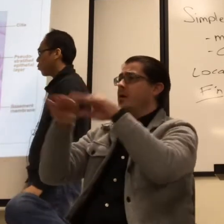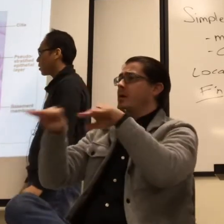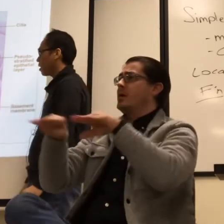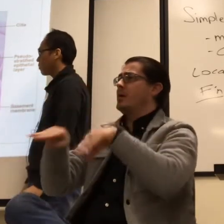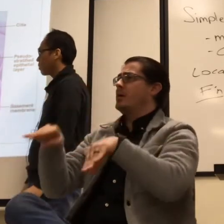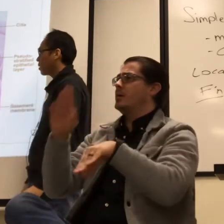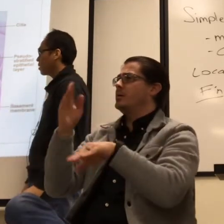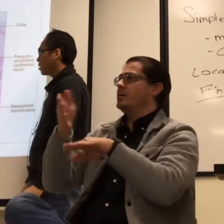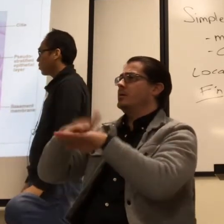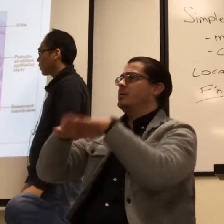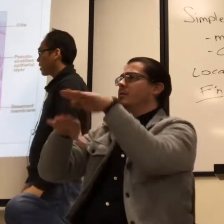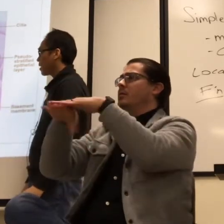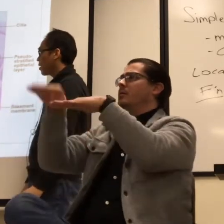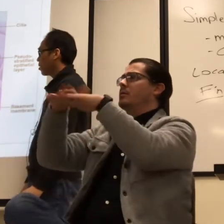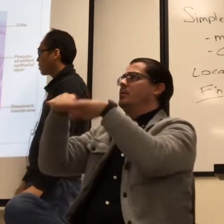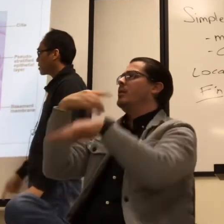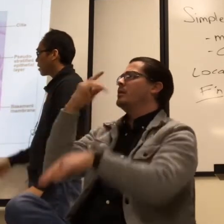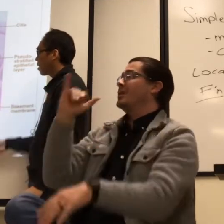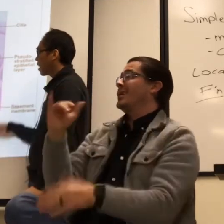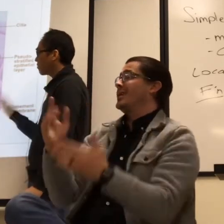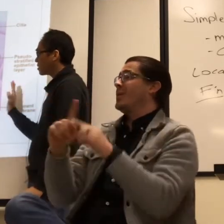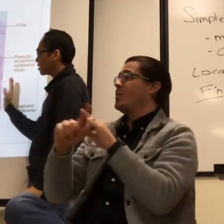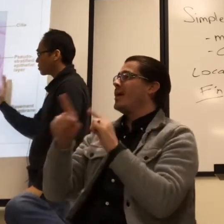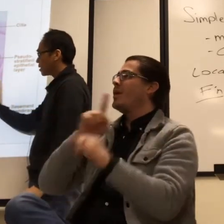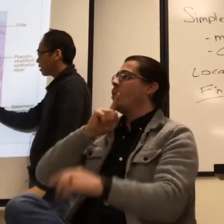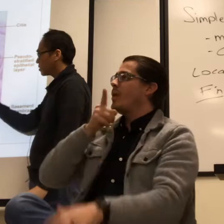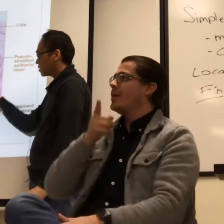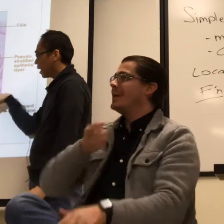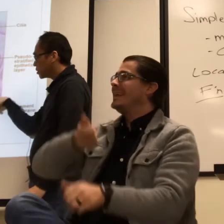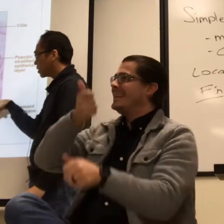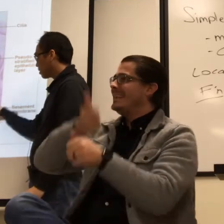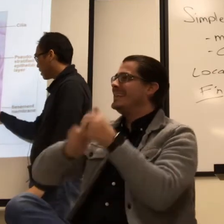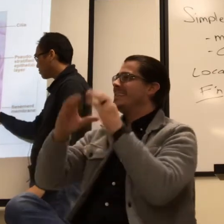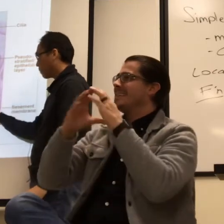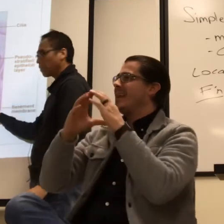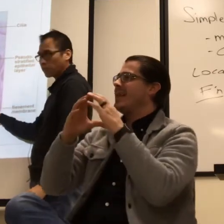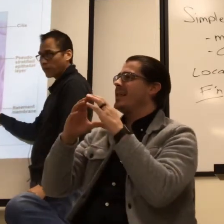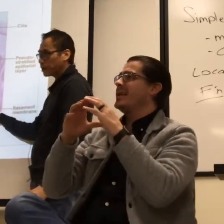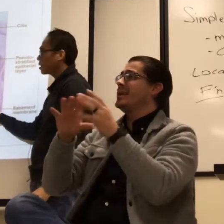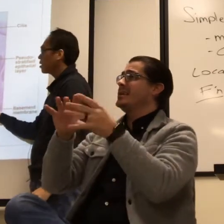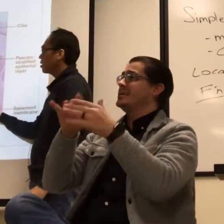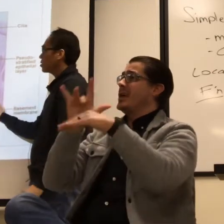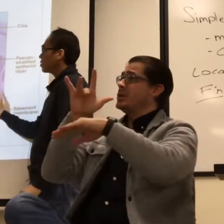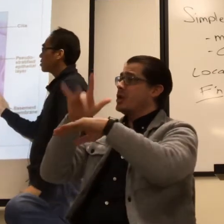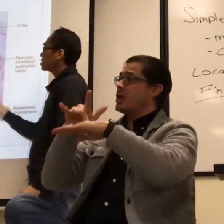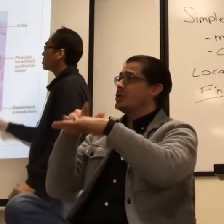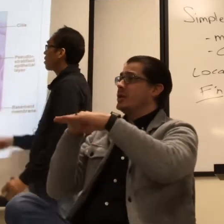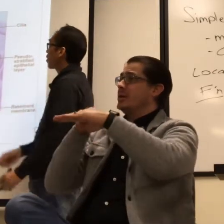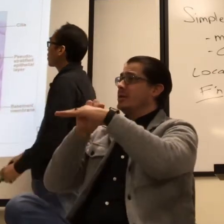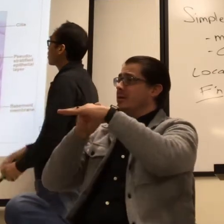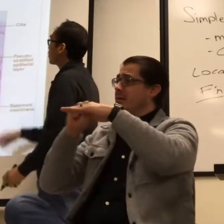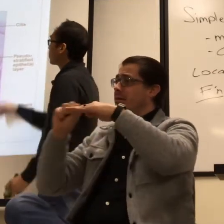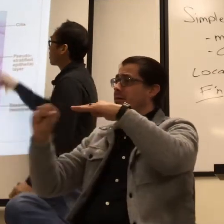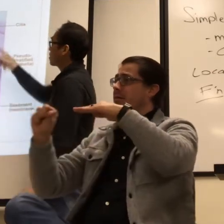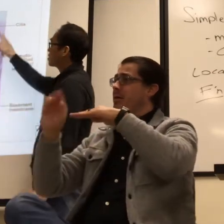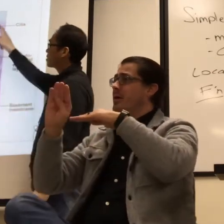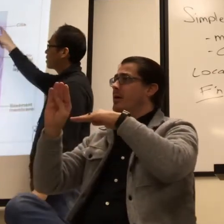on top of one another, but what you may not know is that every single cell is touching the basement membrane. So this is